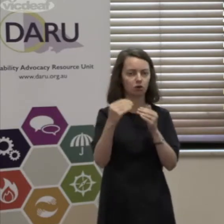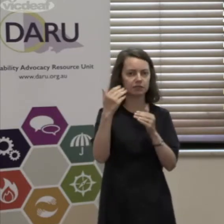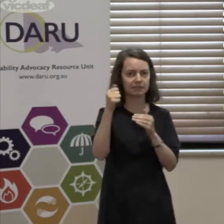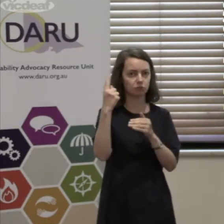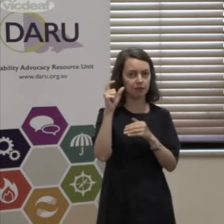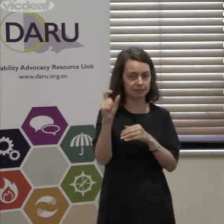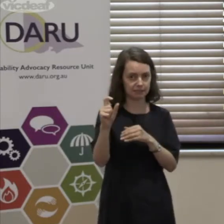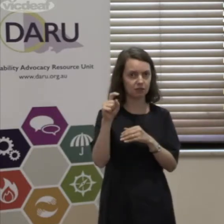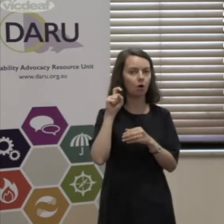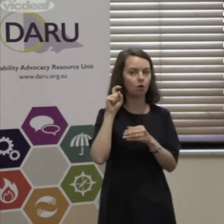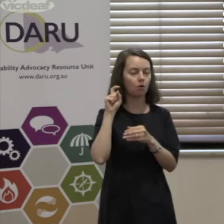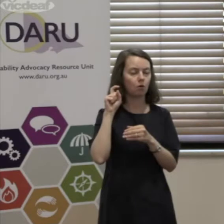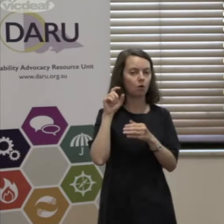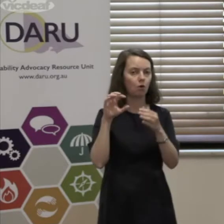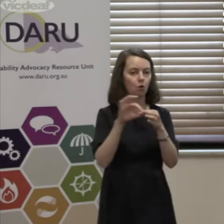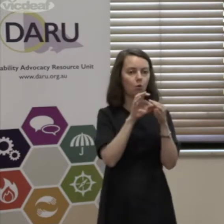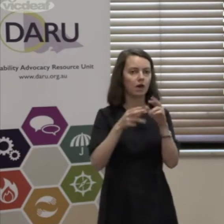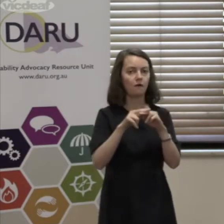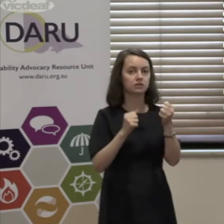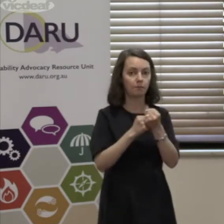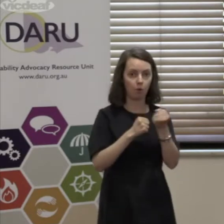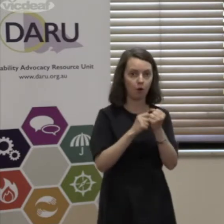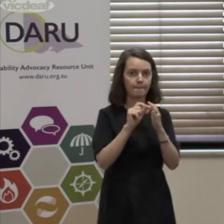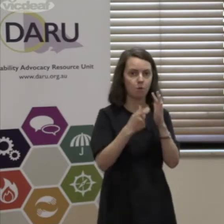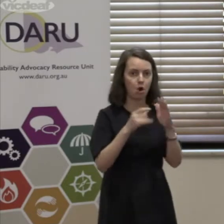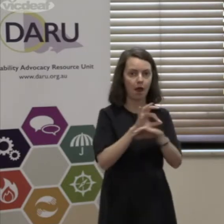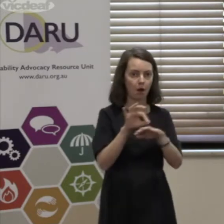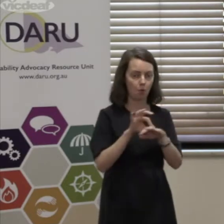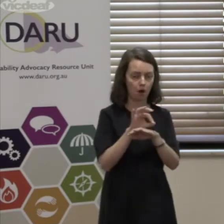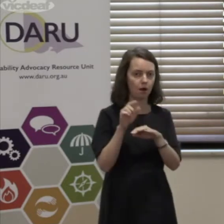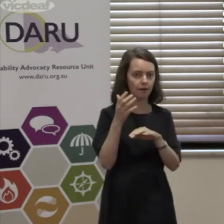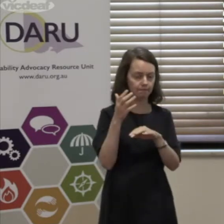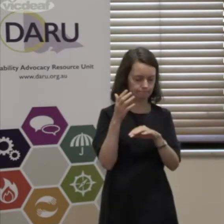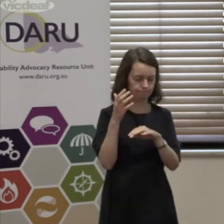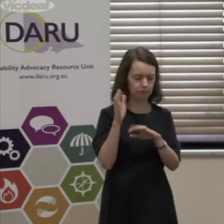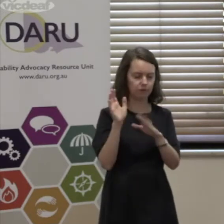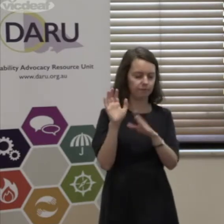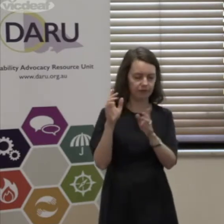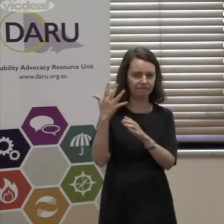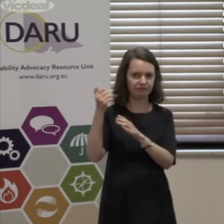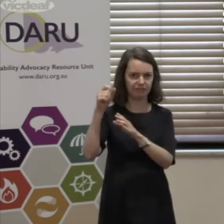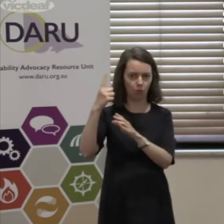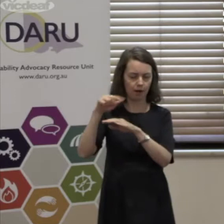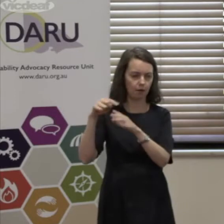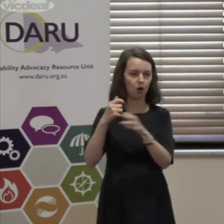$56.61. Coordination of support, so that's per hour. Coordination of supports is